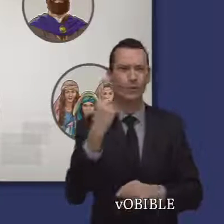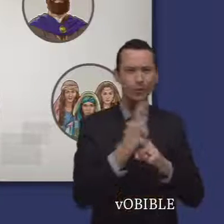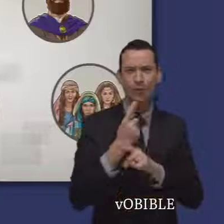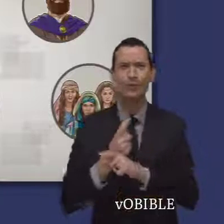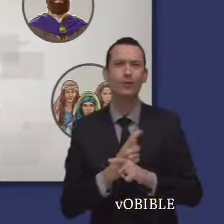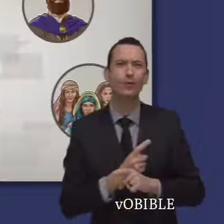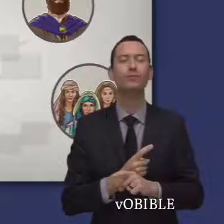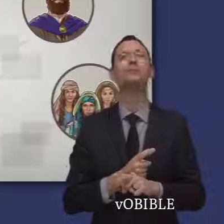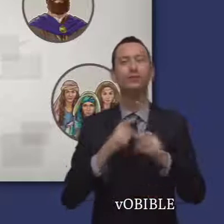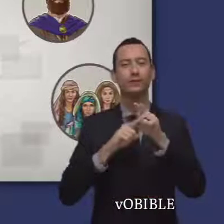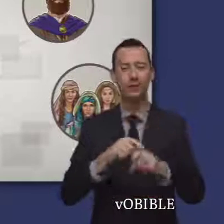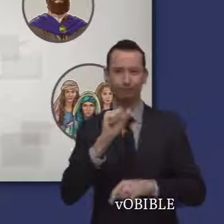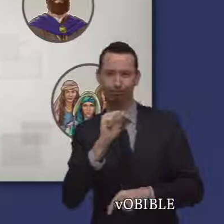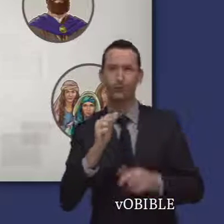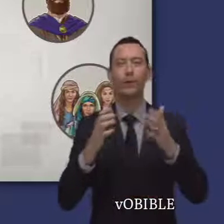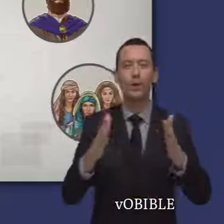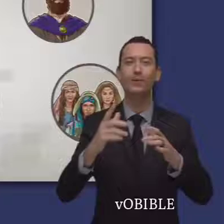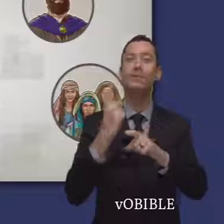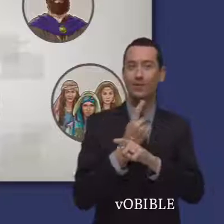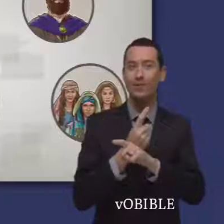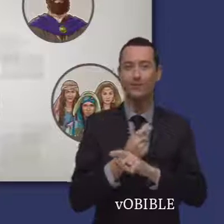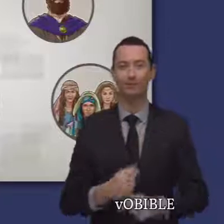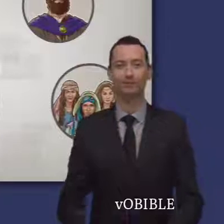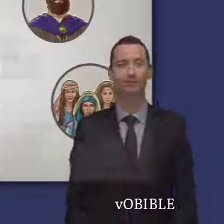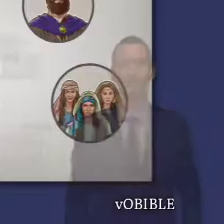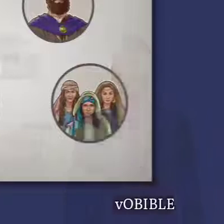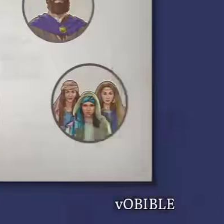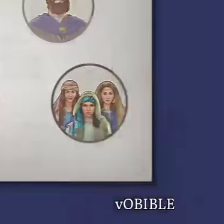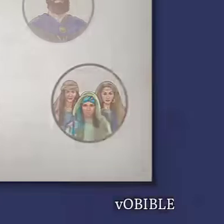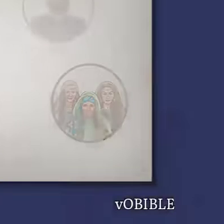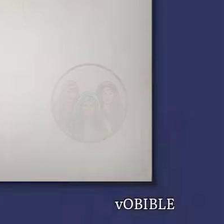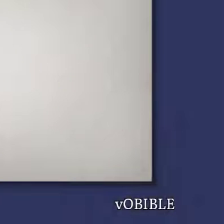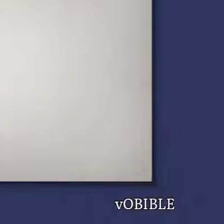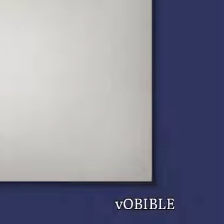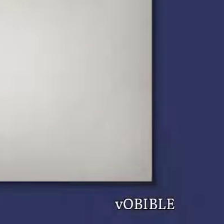named, they can be identified by what they say or what is said to them.